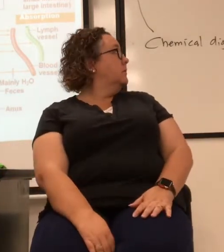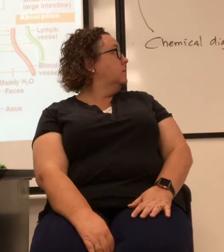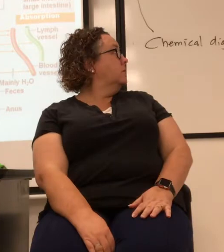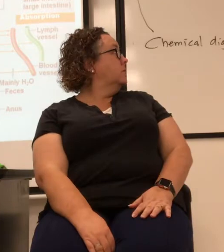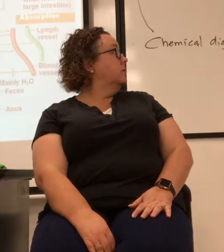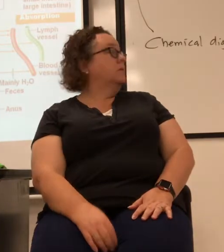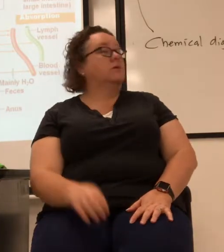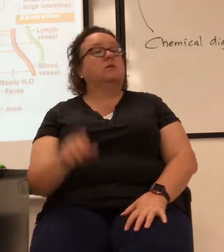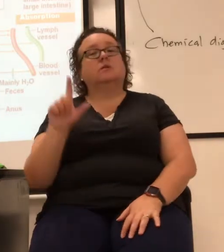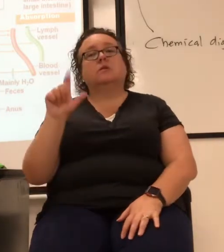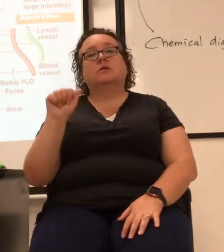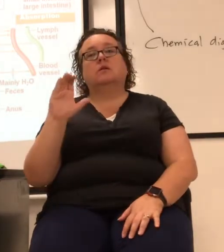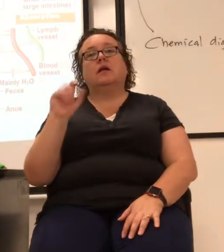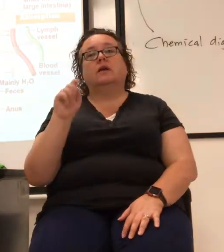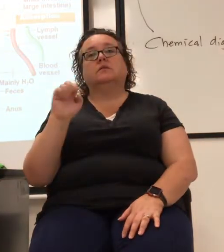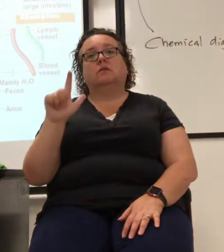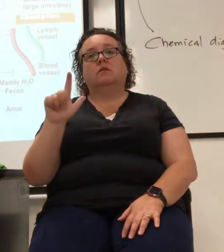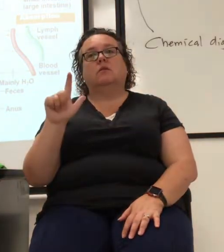colored green are our lungs.